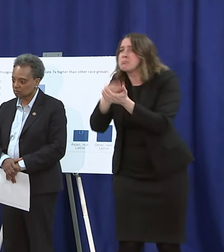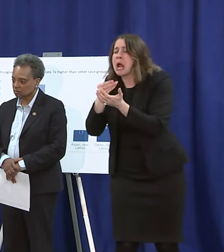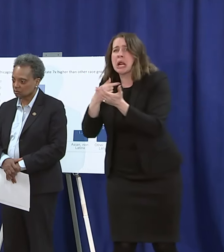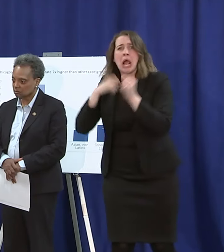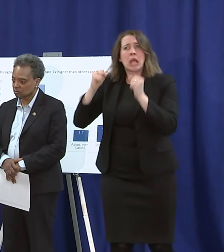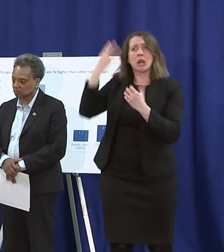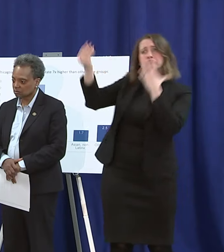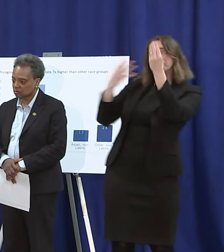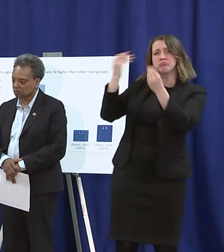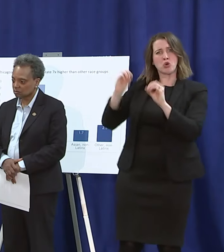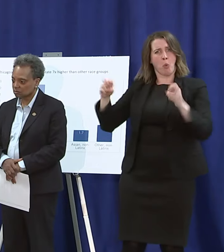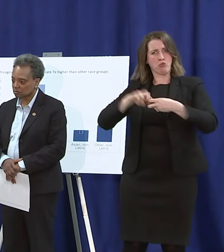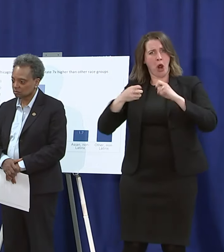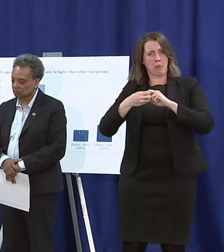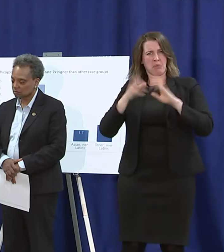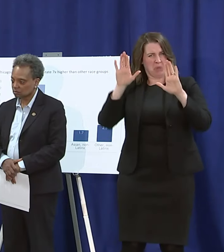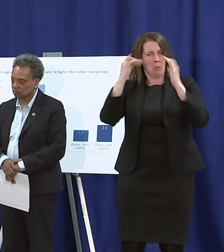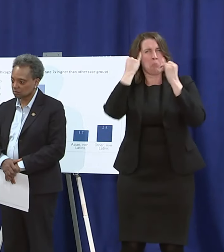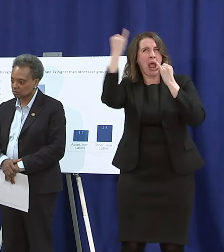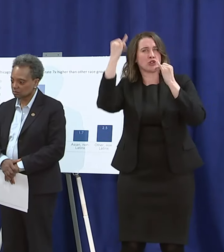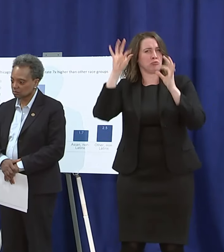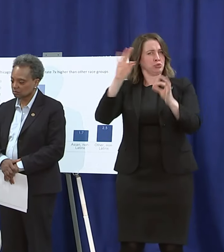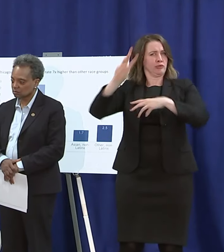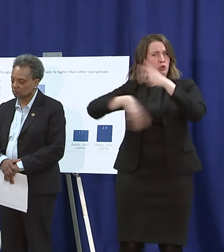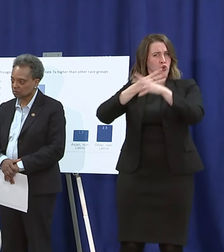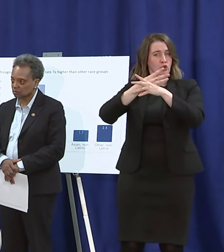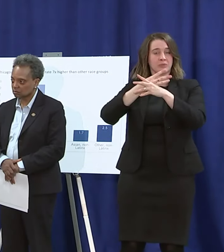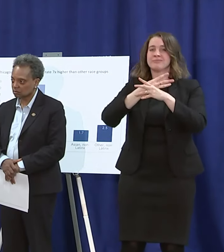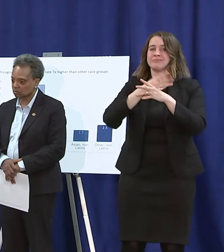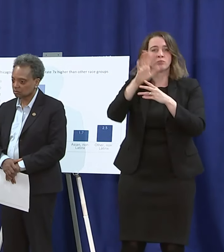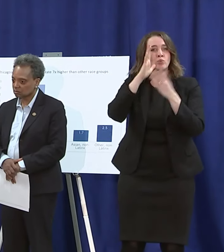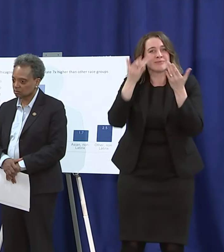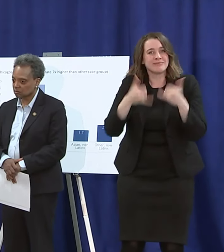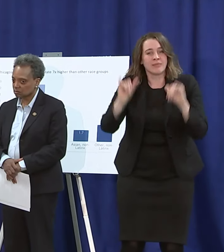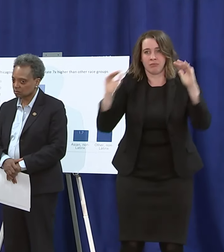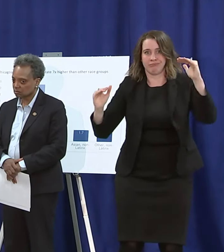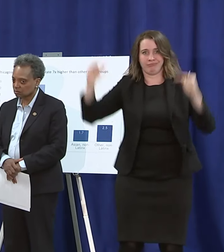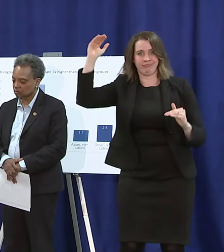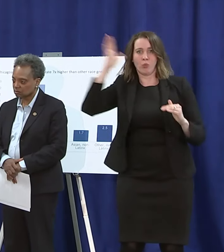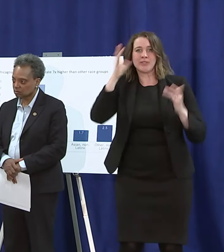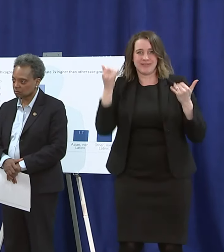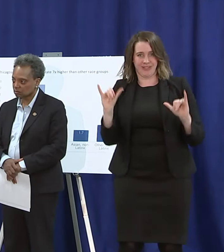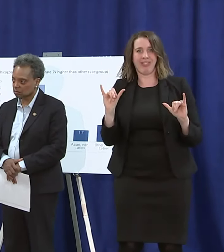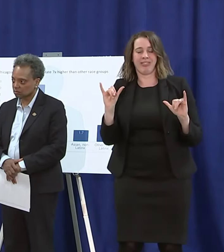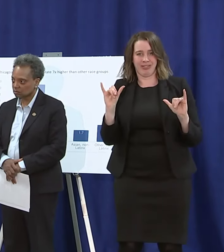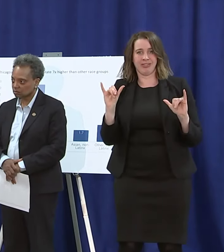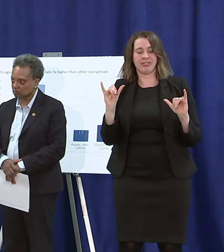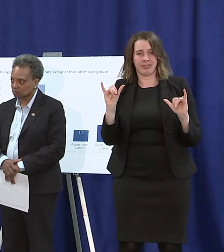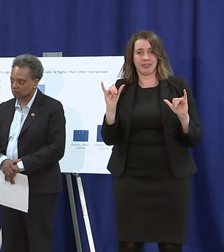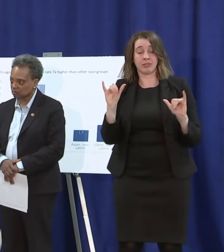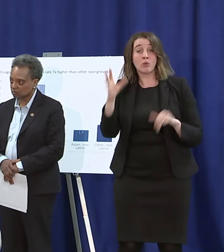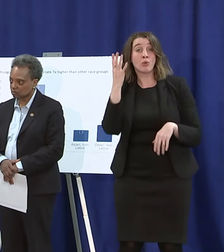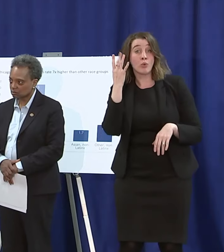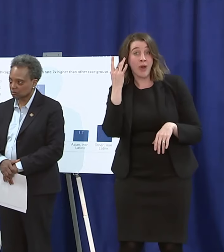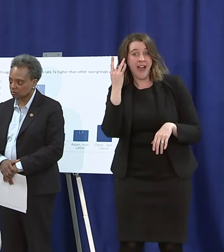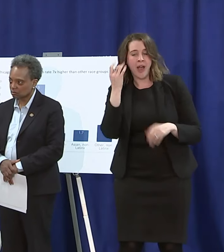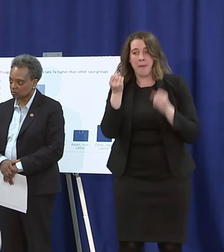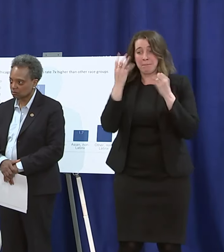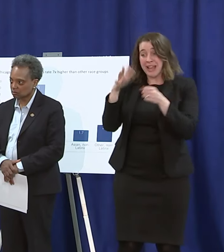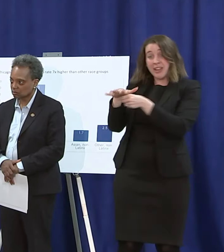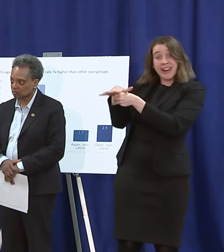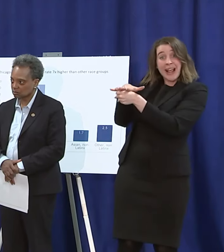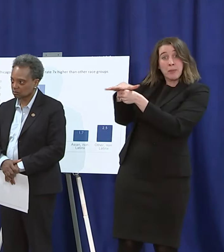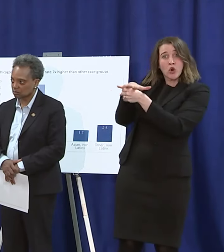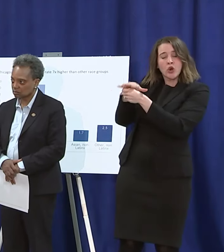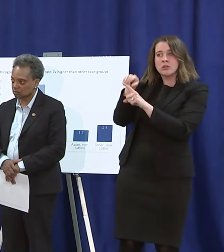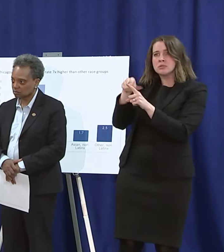we're constantly working on, we would still see significant health disparities. That's because in many of our neighborhoods, it's hard to